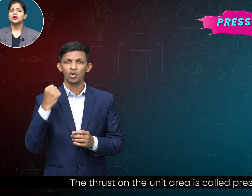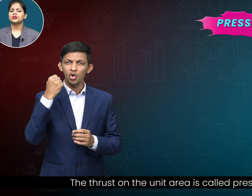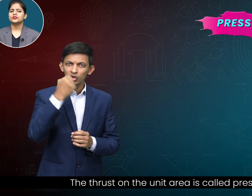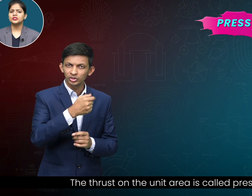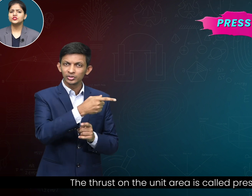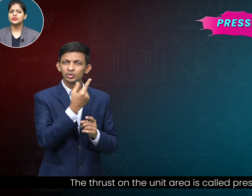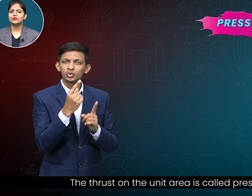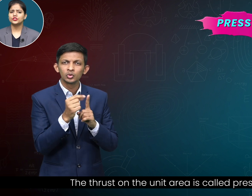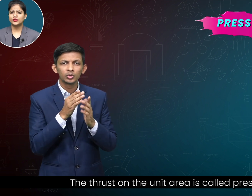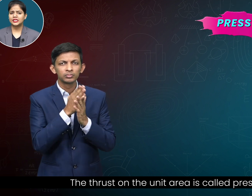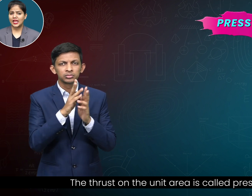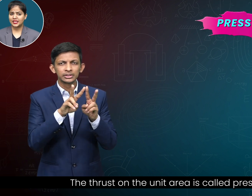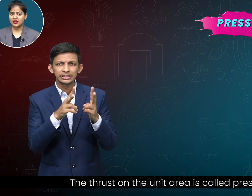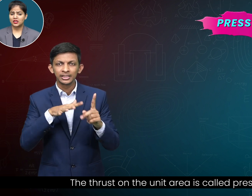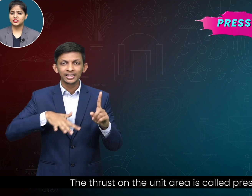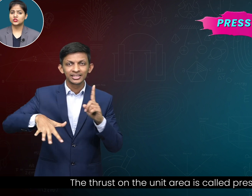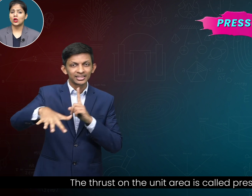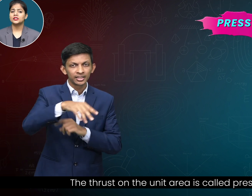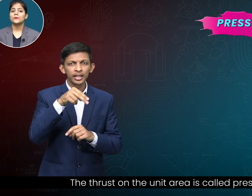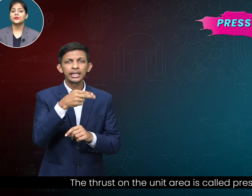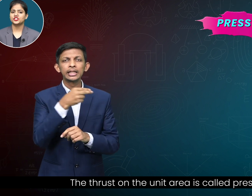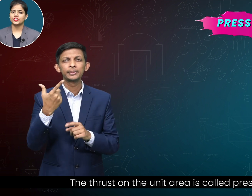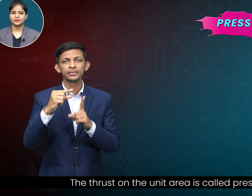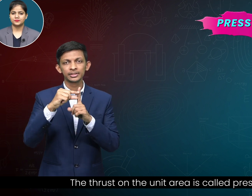The thrust on the unit area is called pressure.